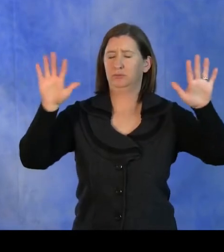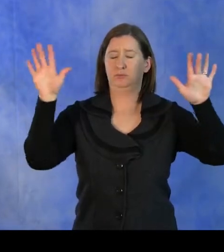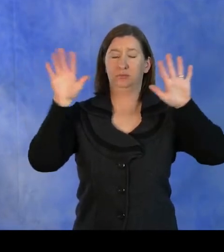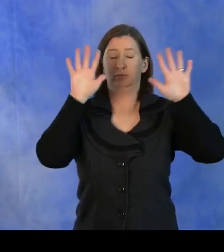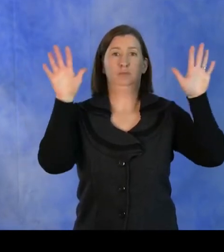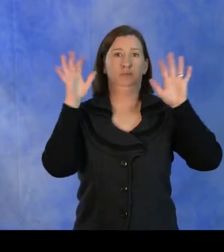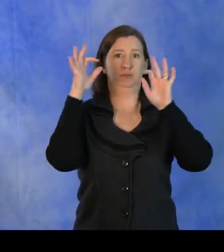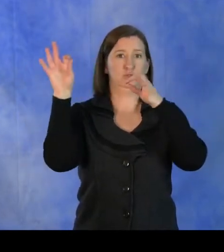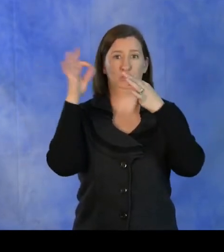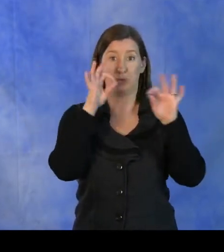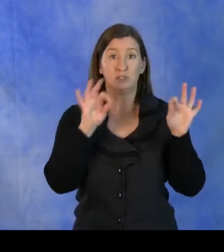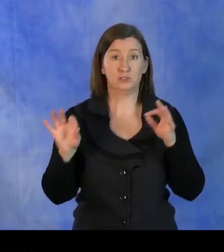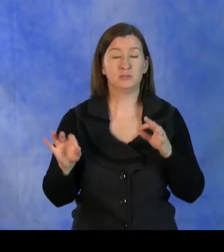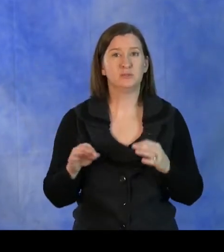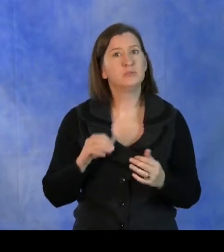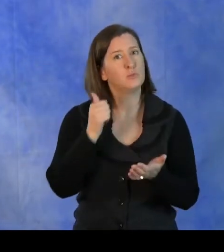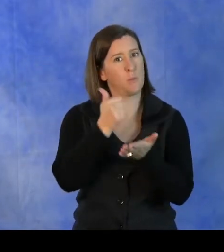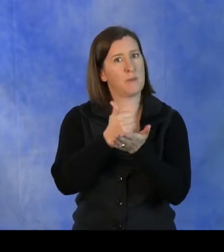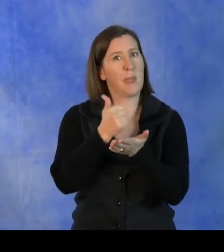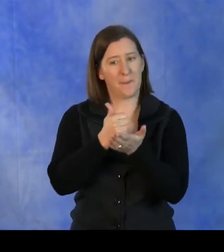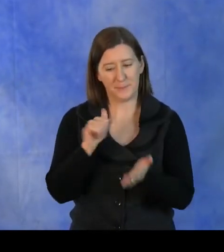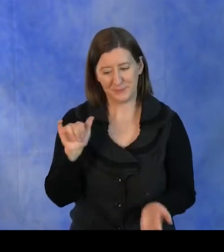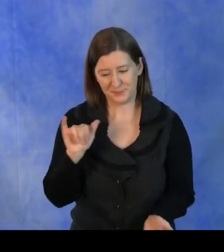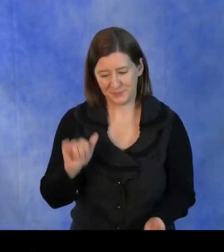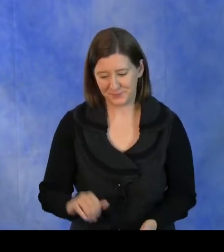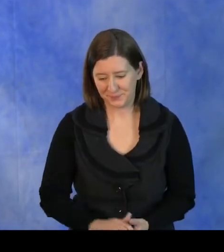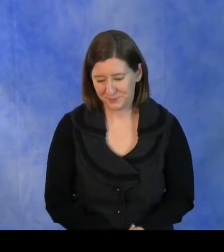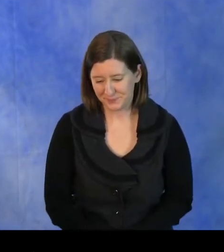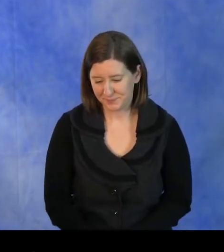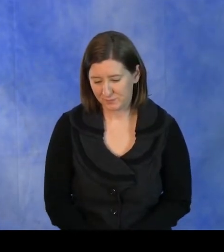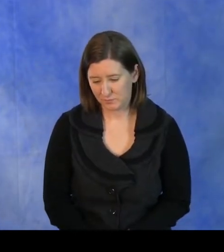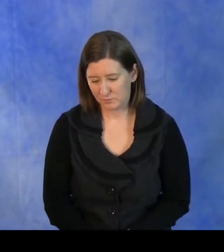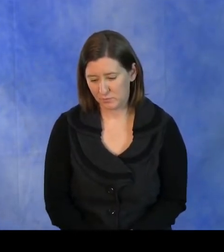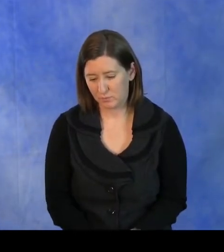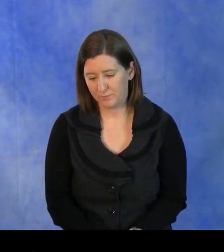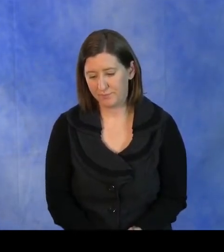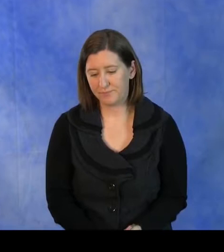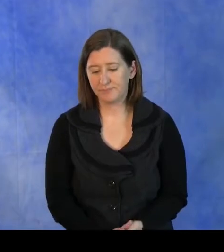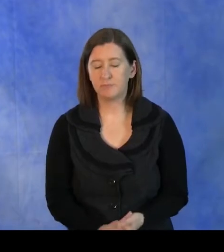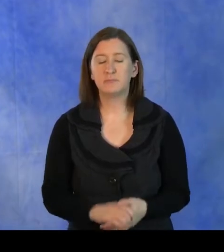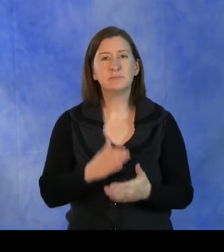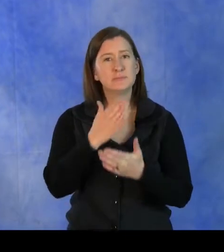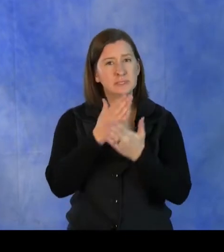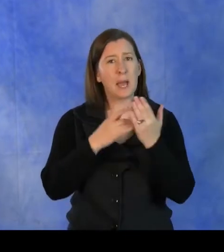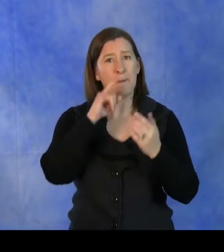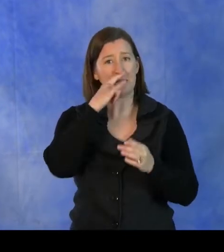many visual distractions, that would be helpful.